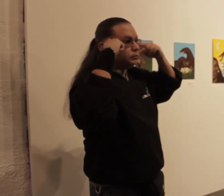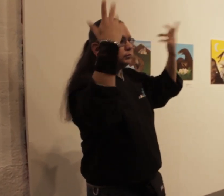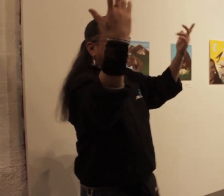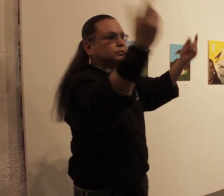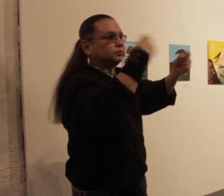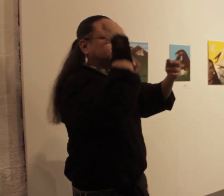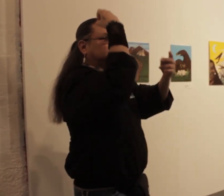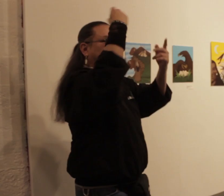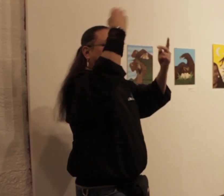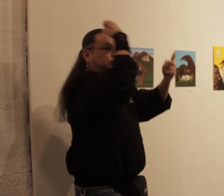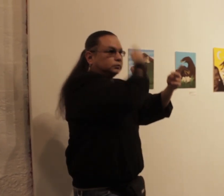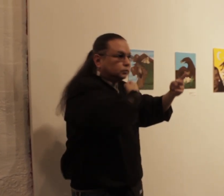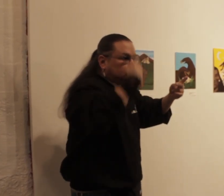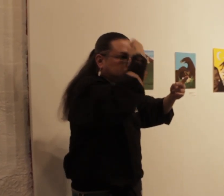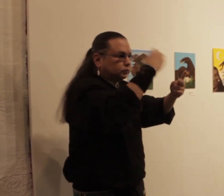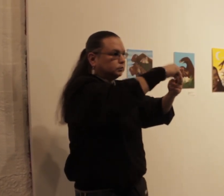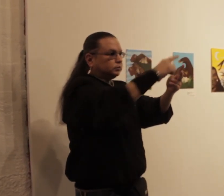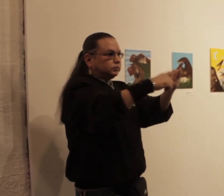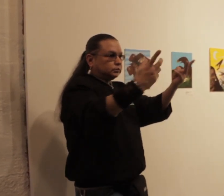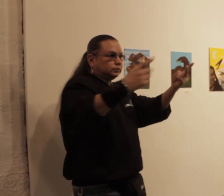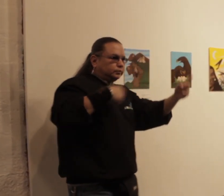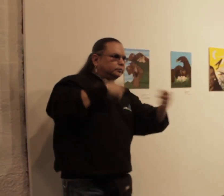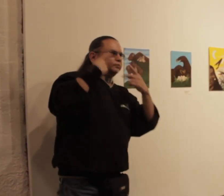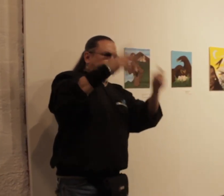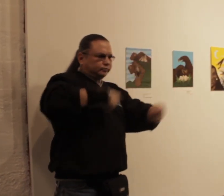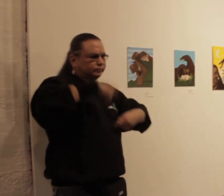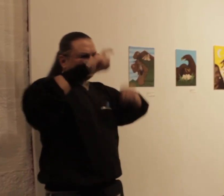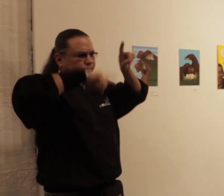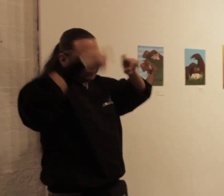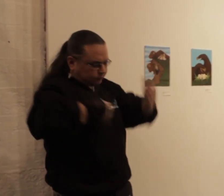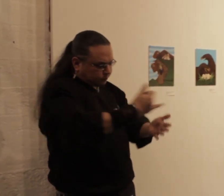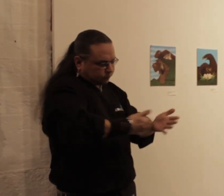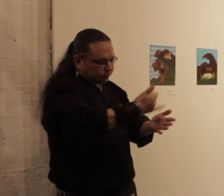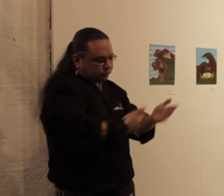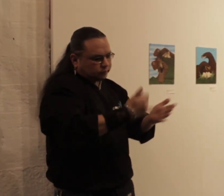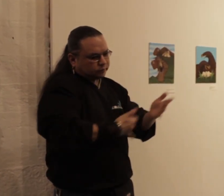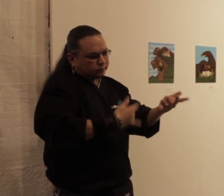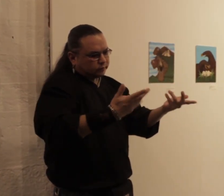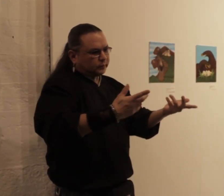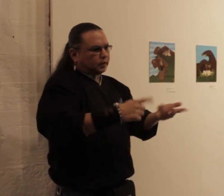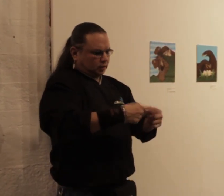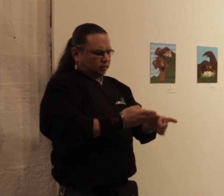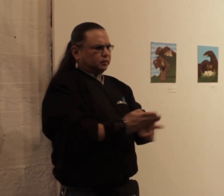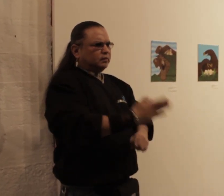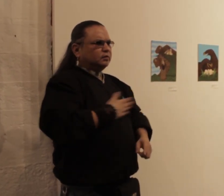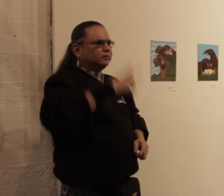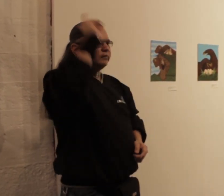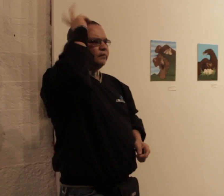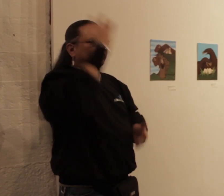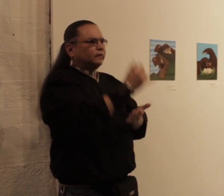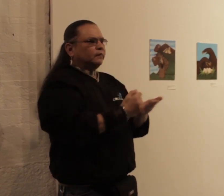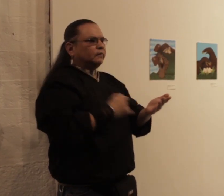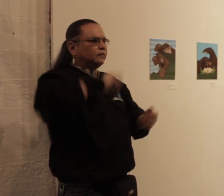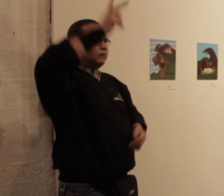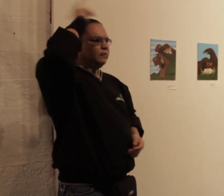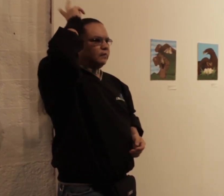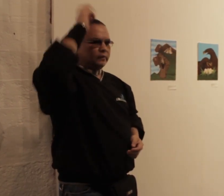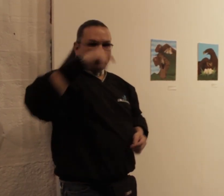You know, I mean, I think, you know, people are from any race. If you do your artwork and it shows your